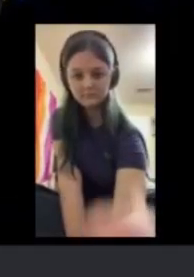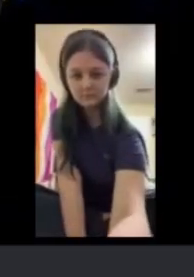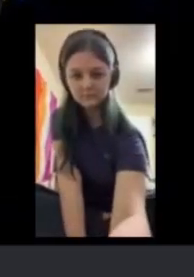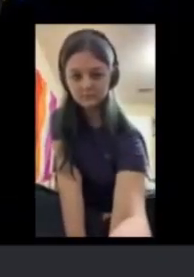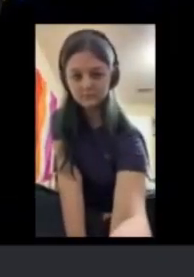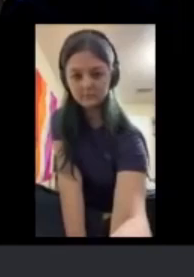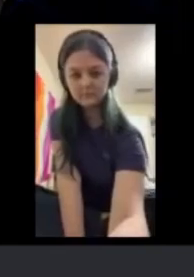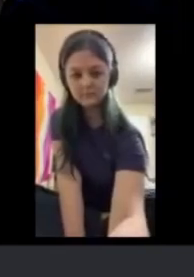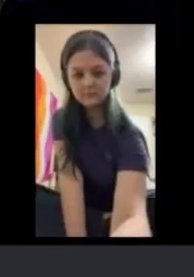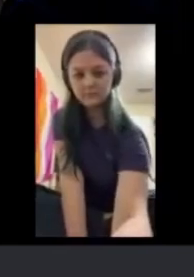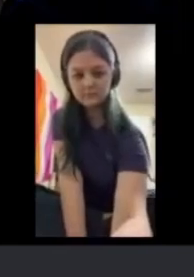Come on.